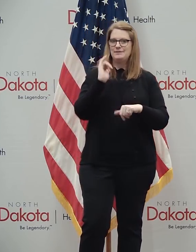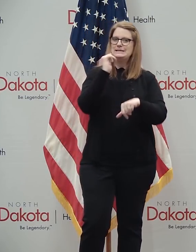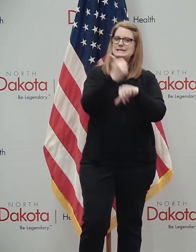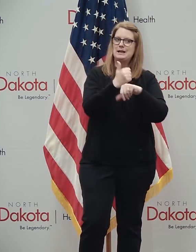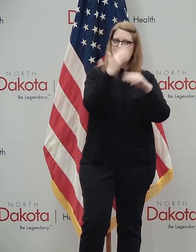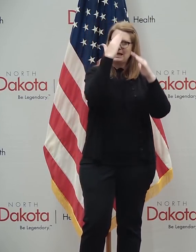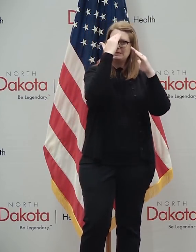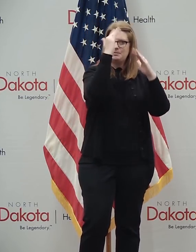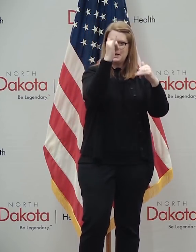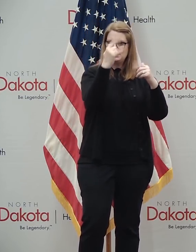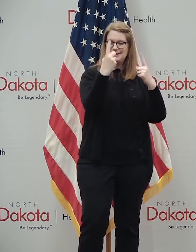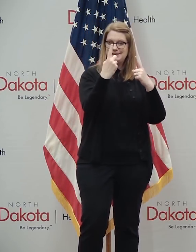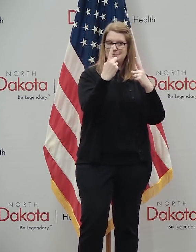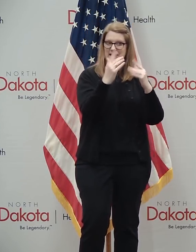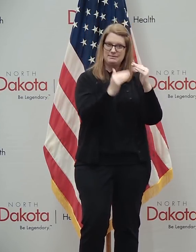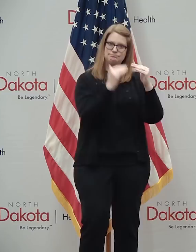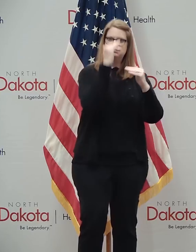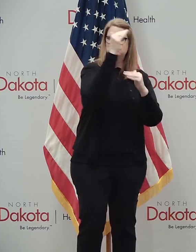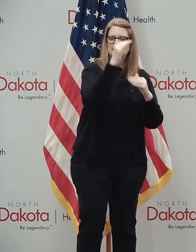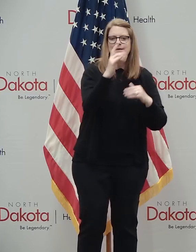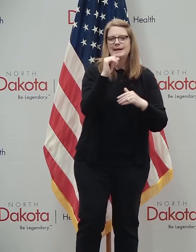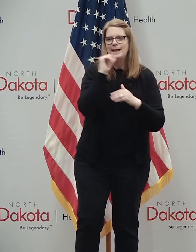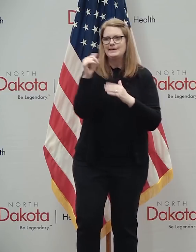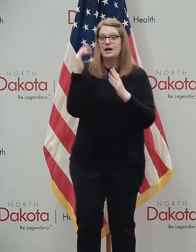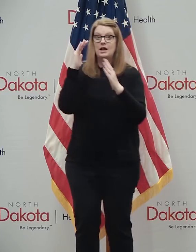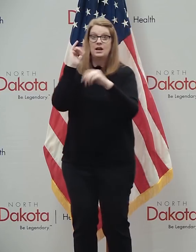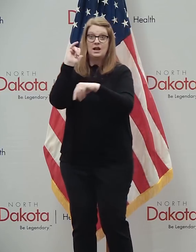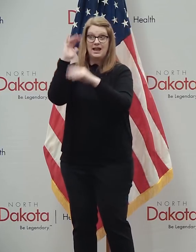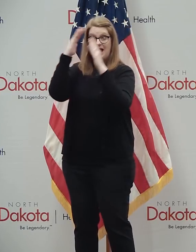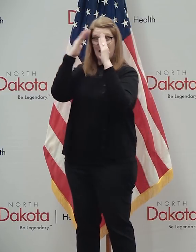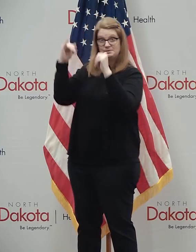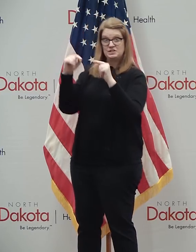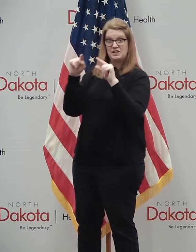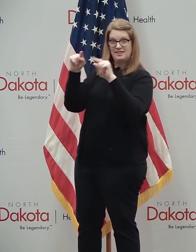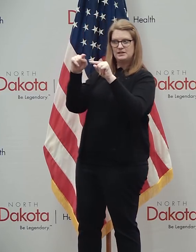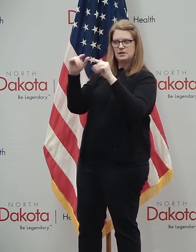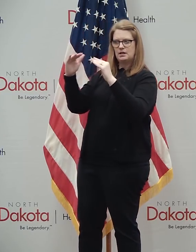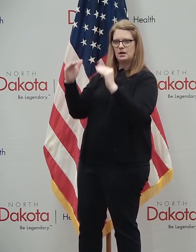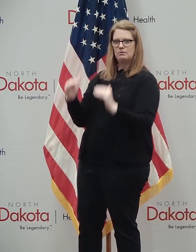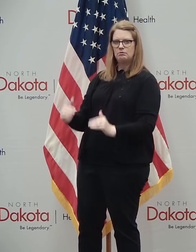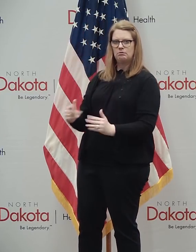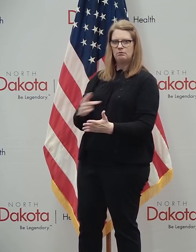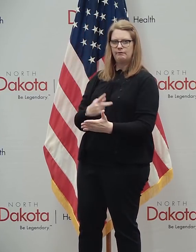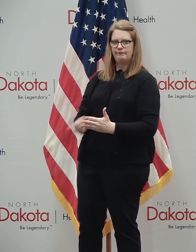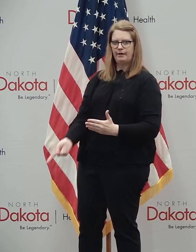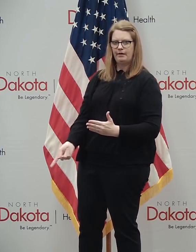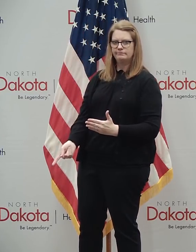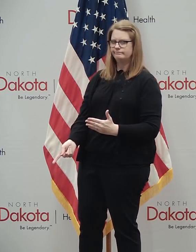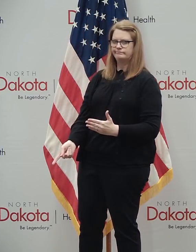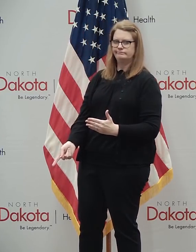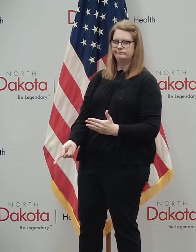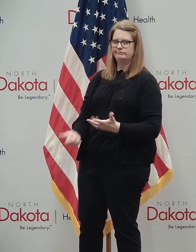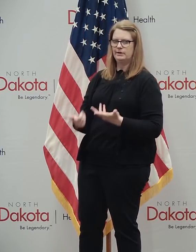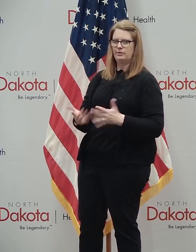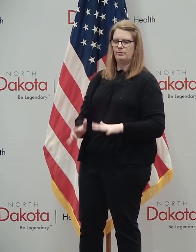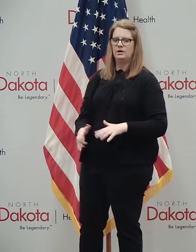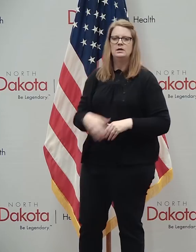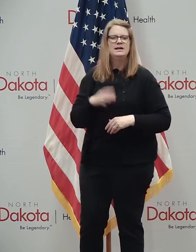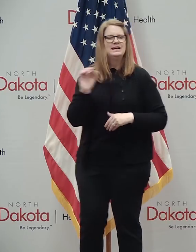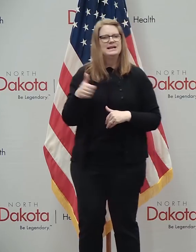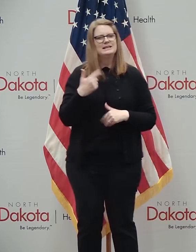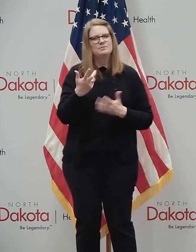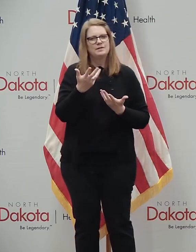them and come in below. That's a number one thing when you're anytime you're dealing with customers or dealing with the public, and